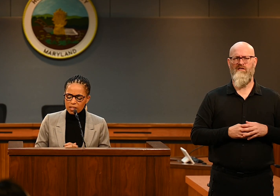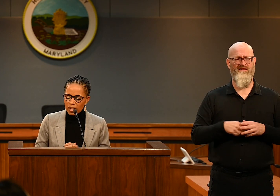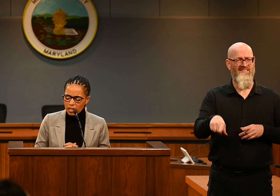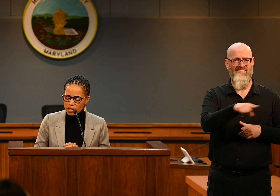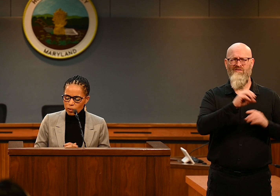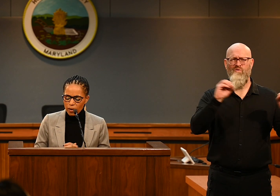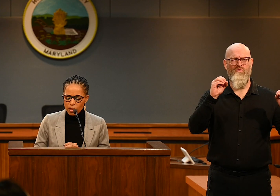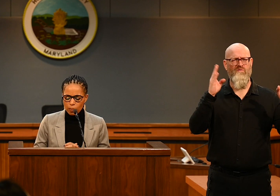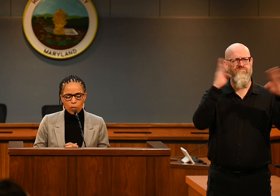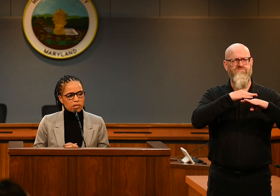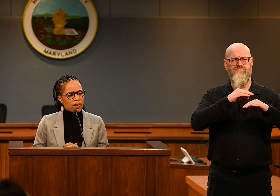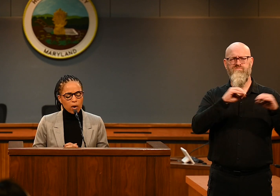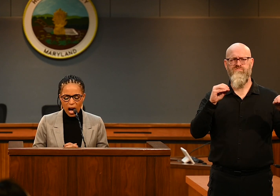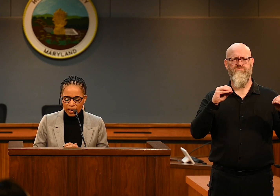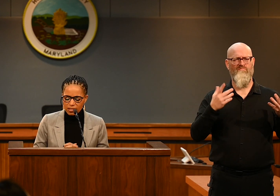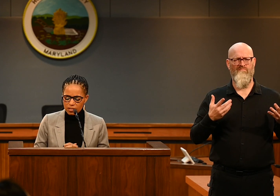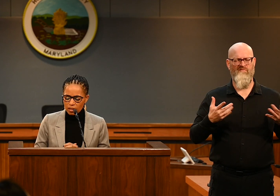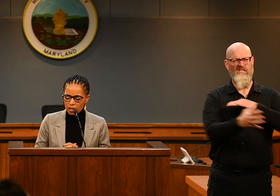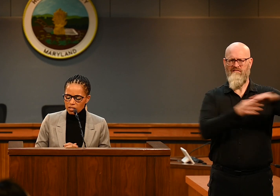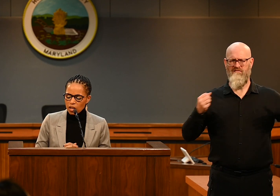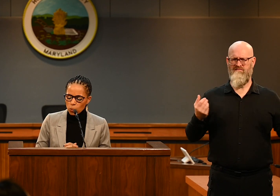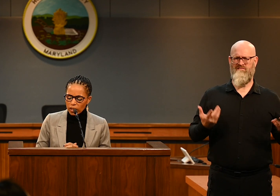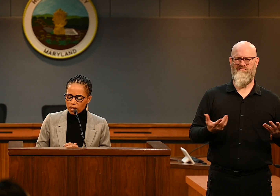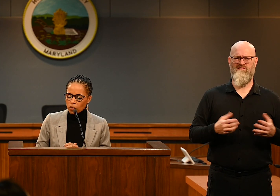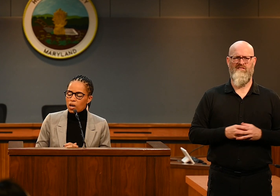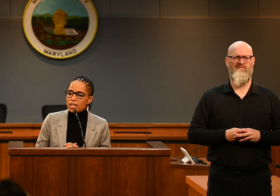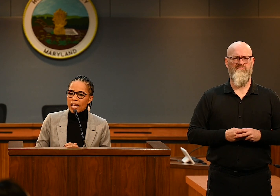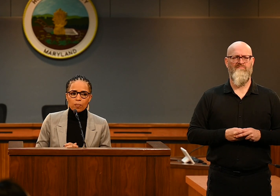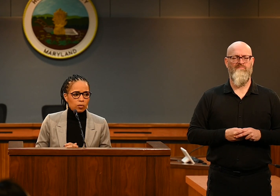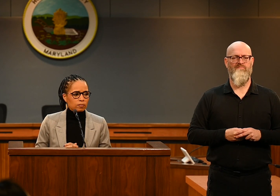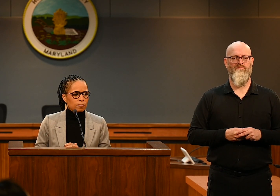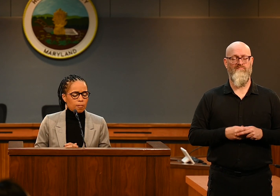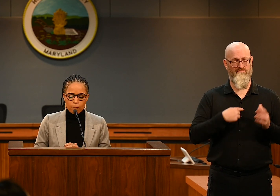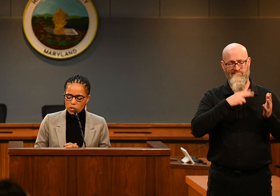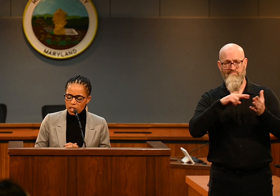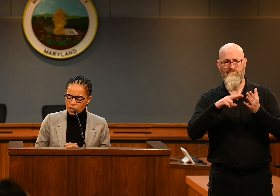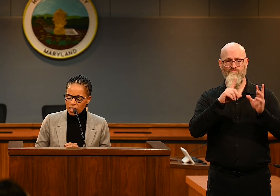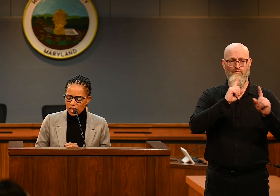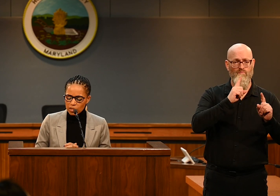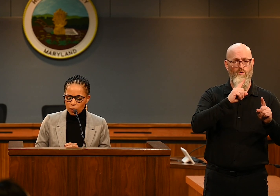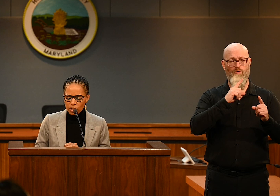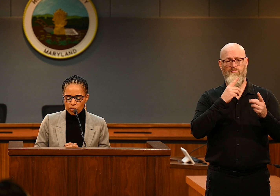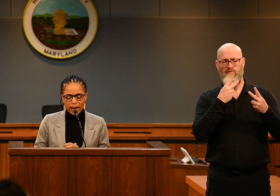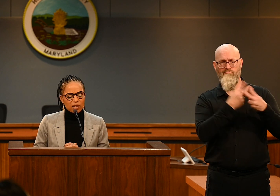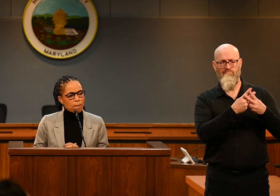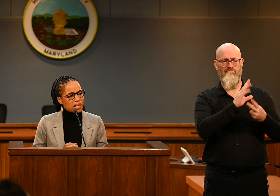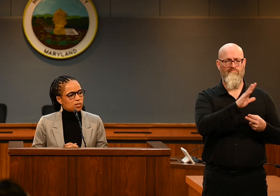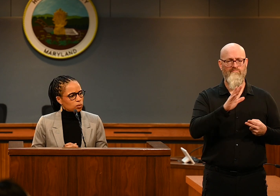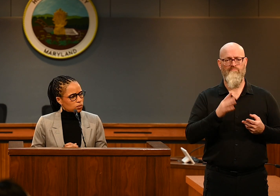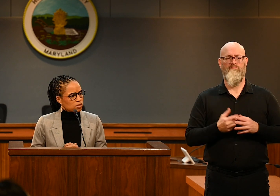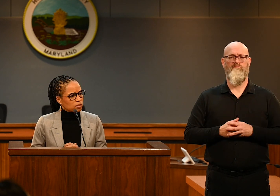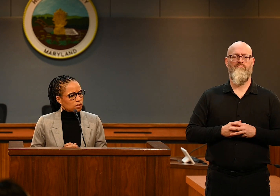the detainees. We've read the reports of how ICE is unwilling or unable to keep detainees from